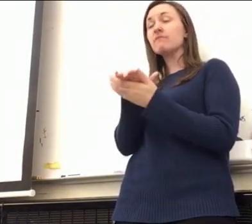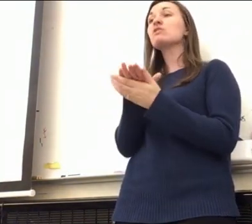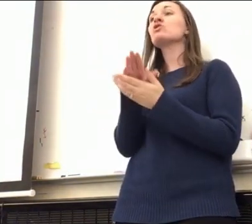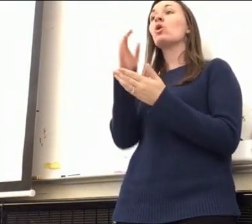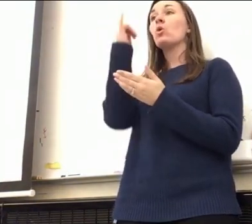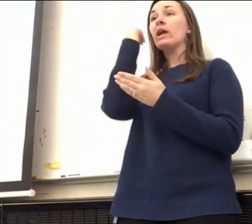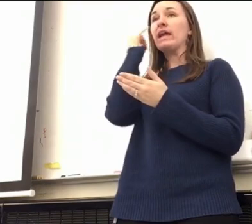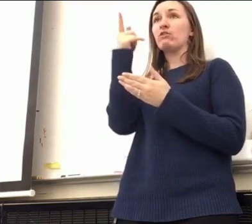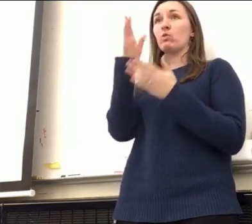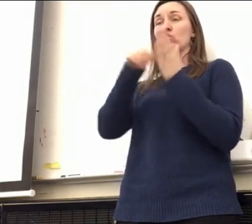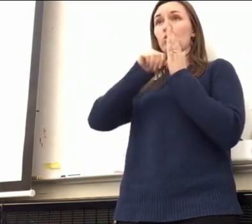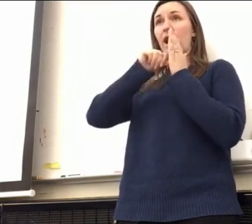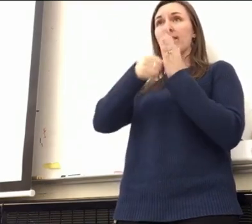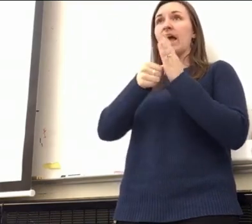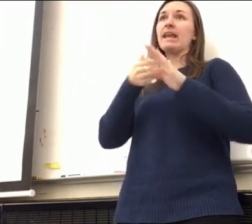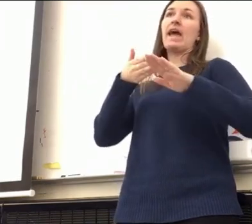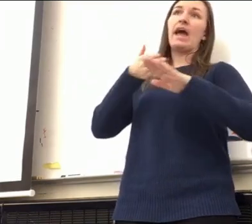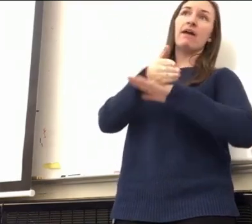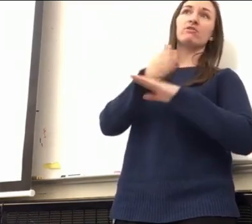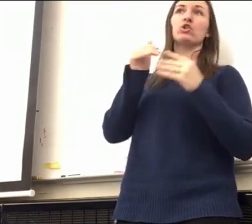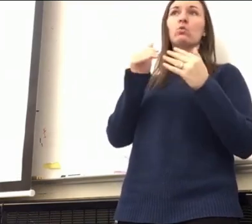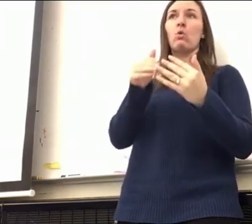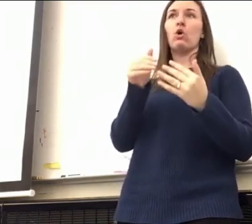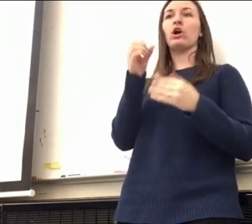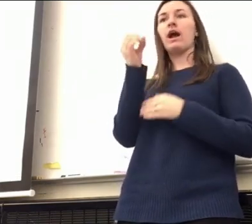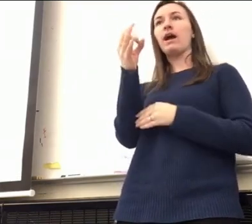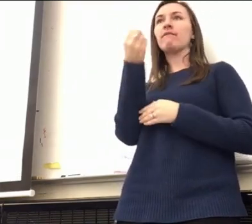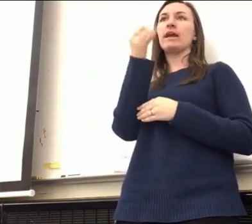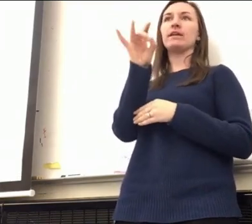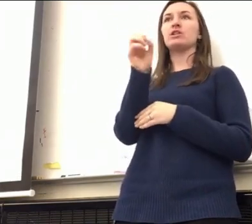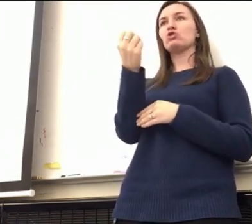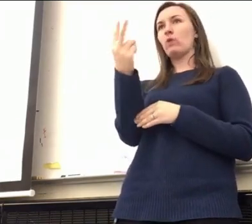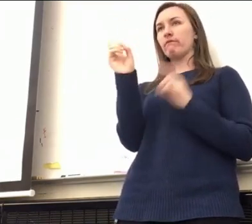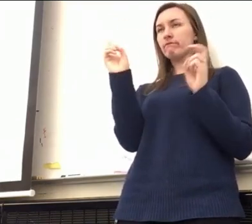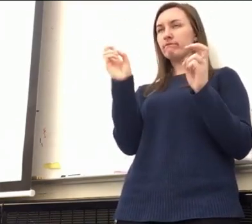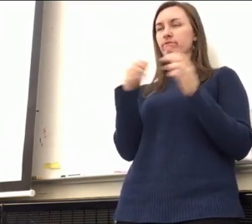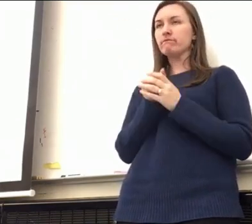highlight, after War of 1812.